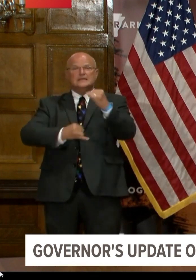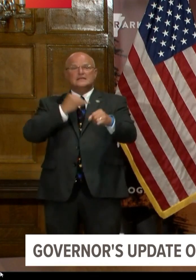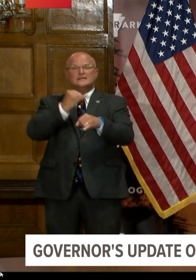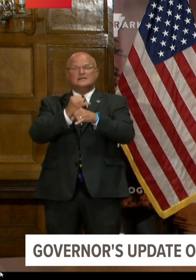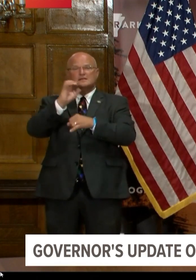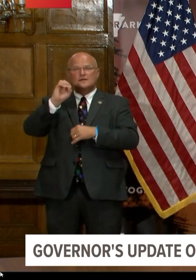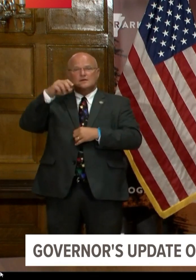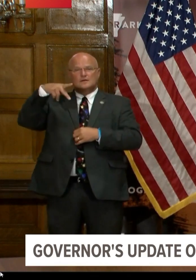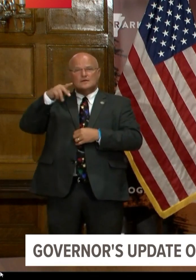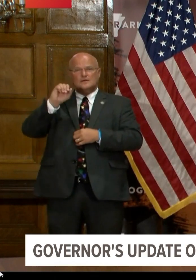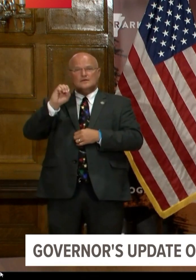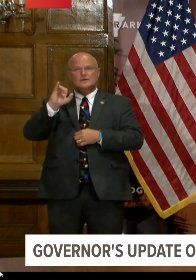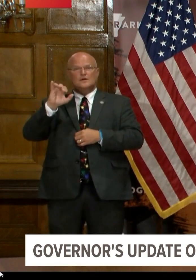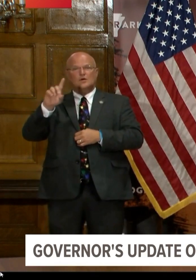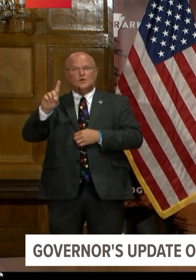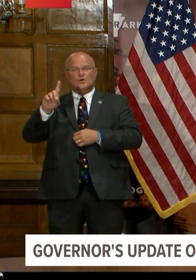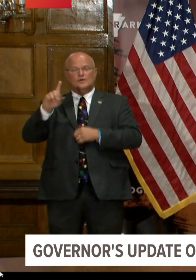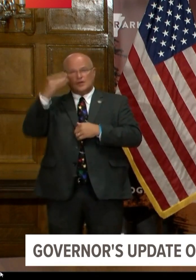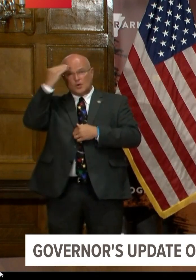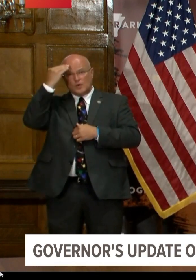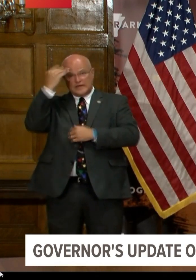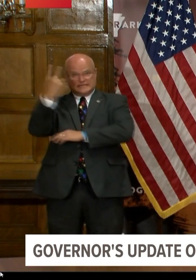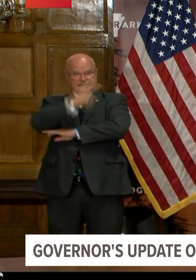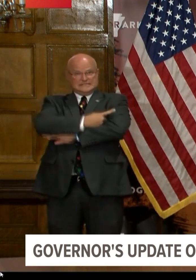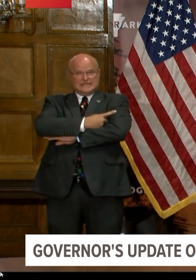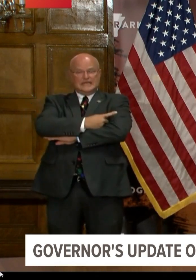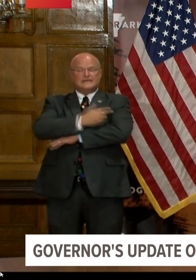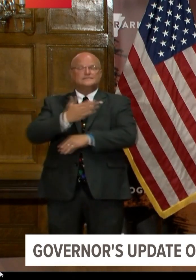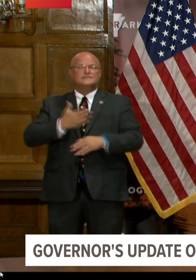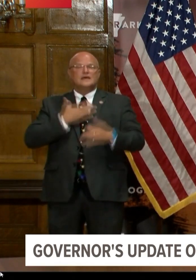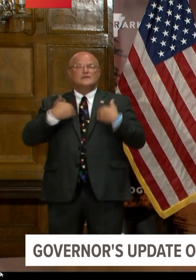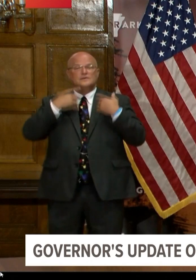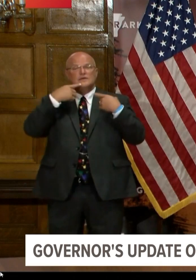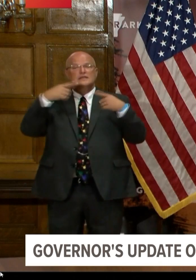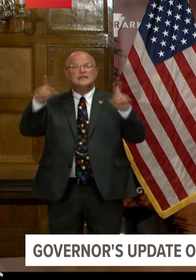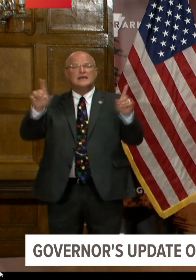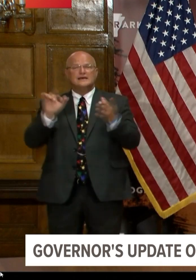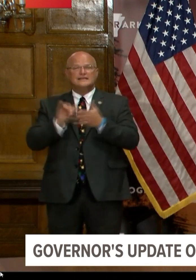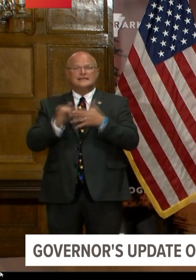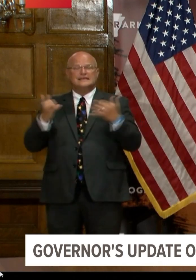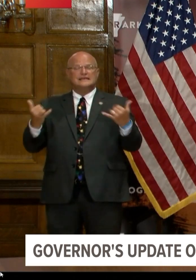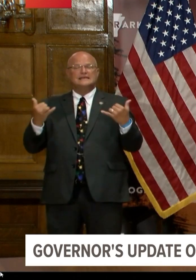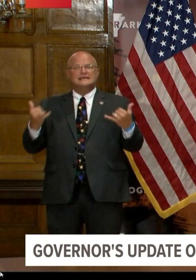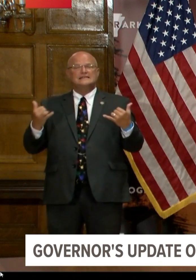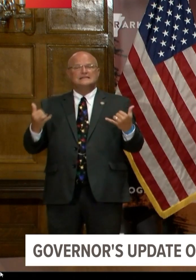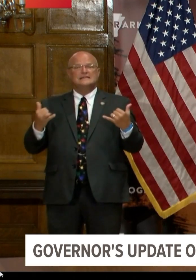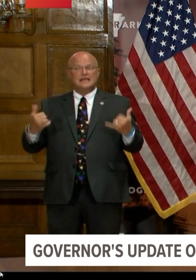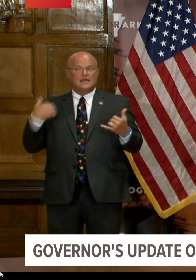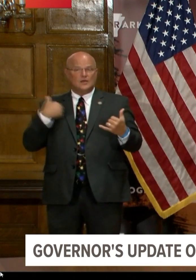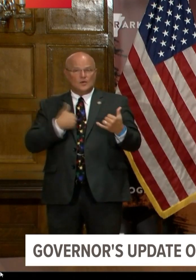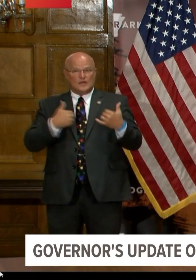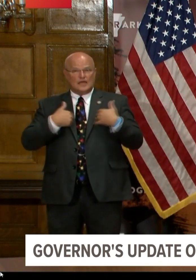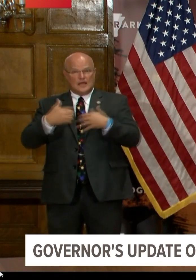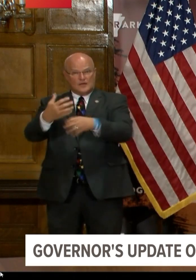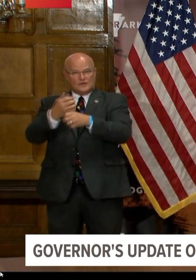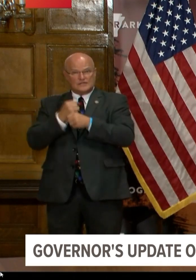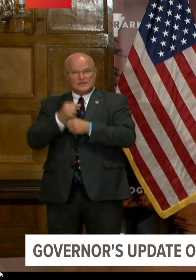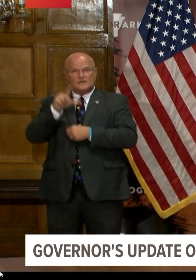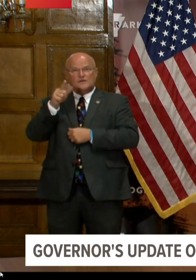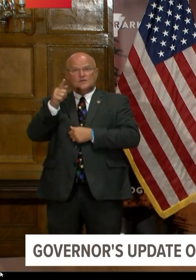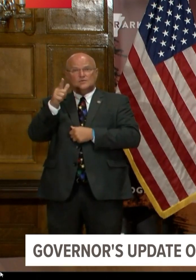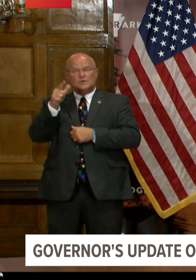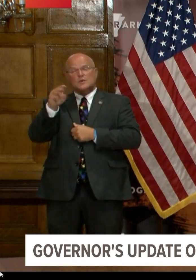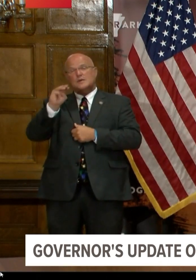Opioid Awareness Day, and I'm delighted to announce that today we have received a